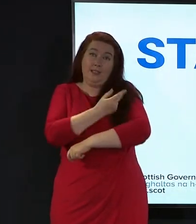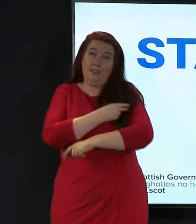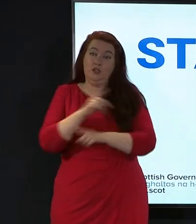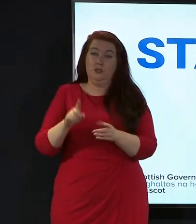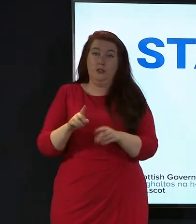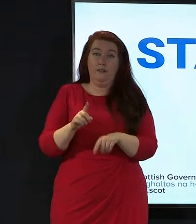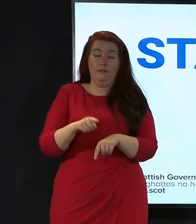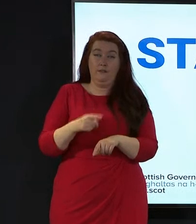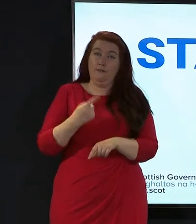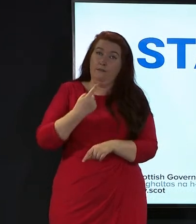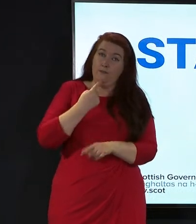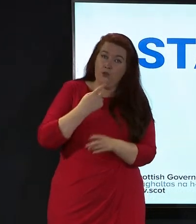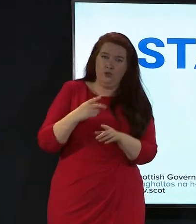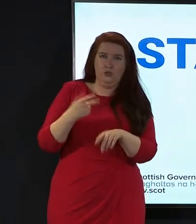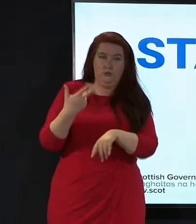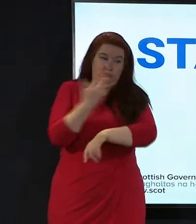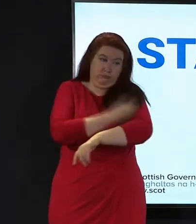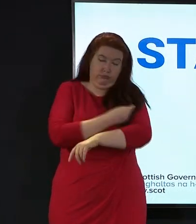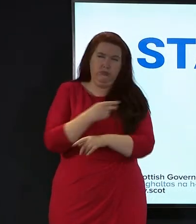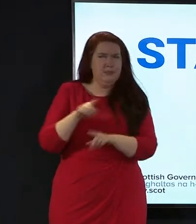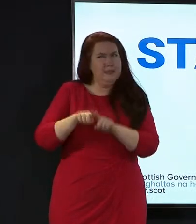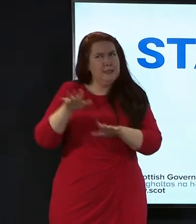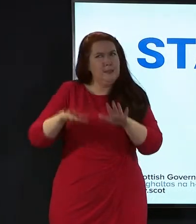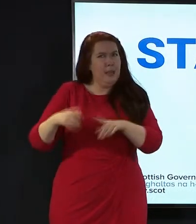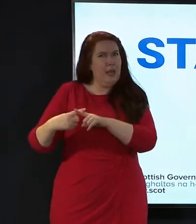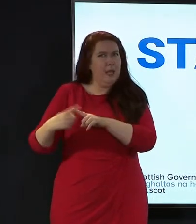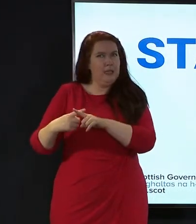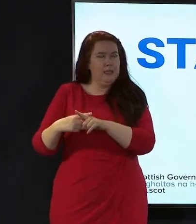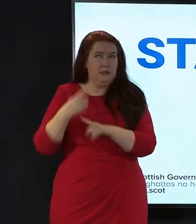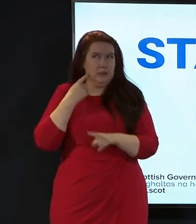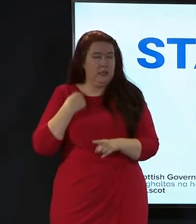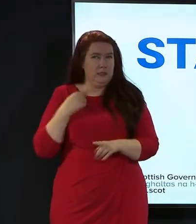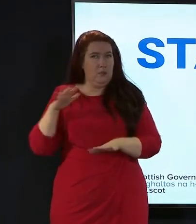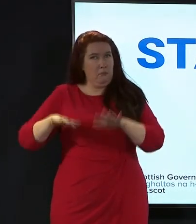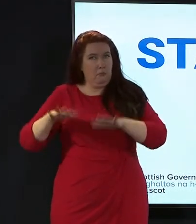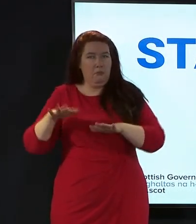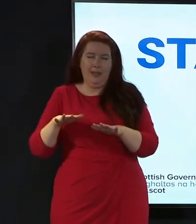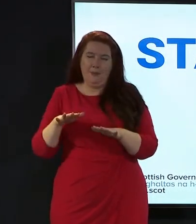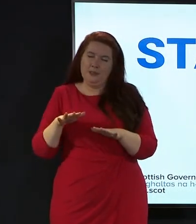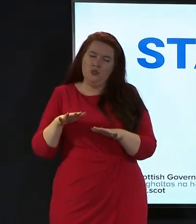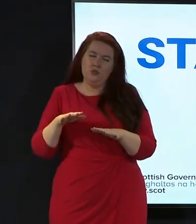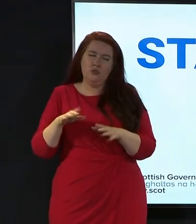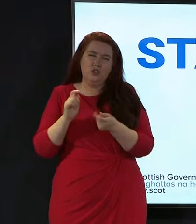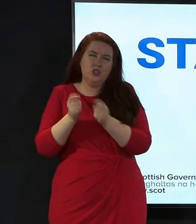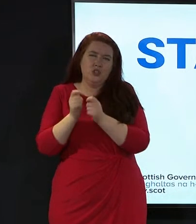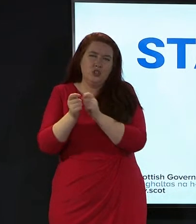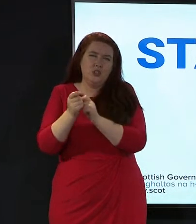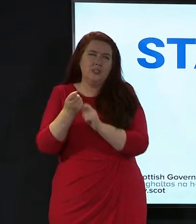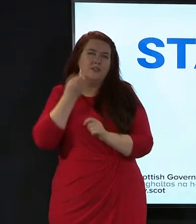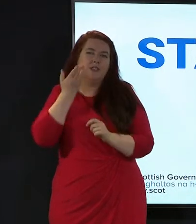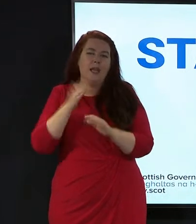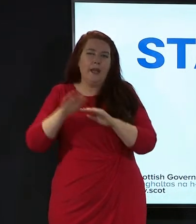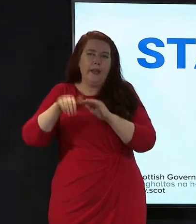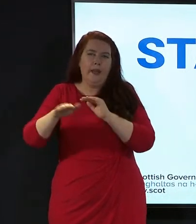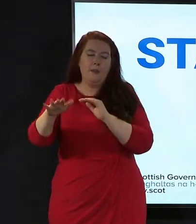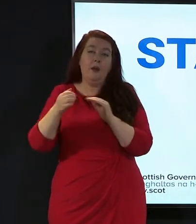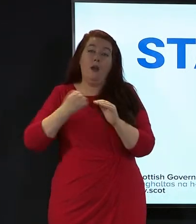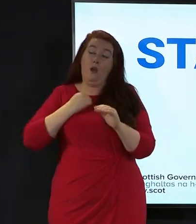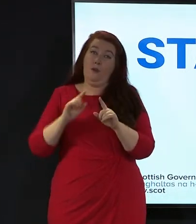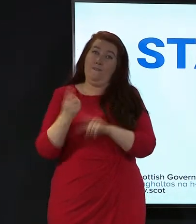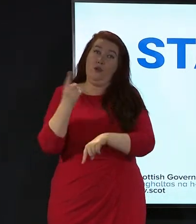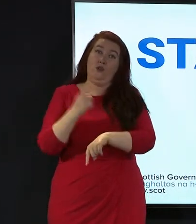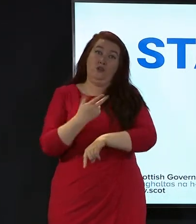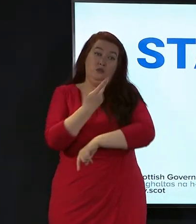line with England. I think they, certainly the last time I looked yesterday, this changes a little bit on a daily basis, but our first doses are slightly